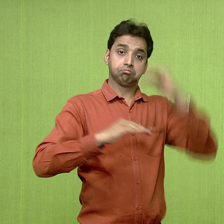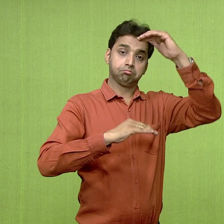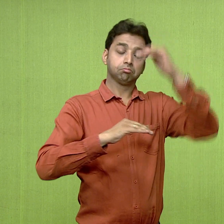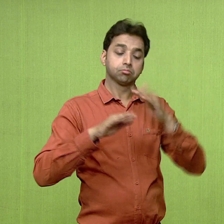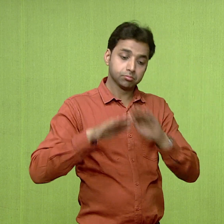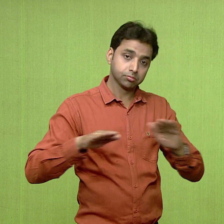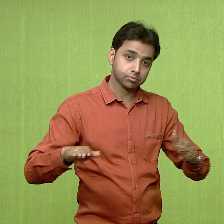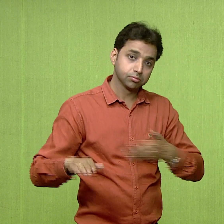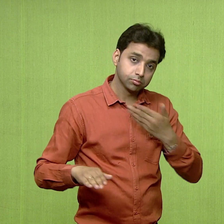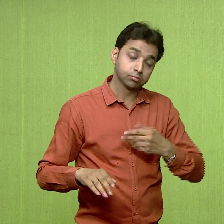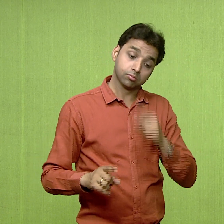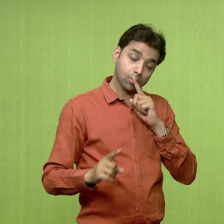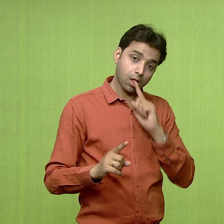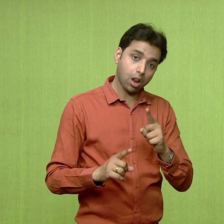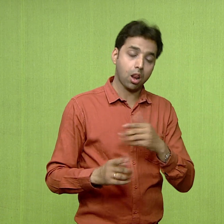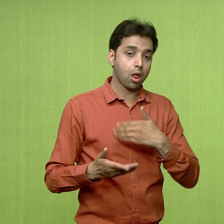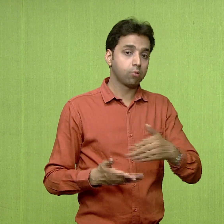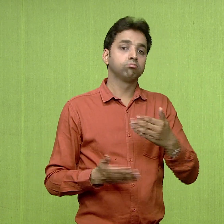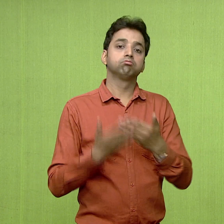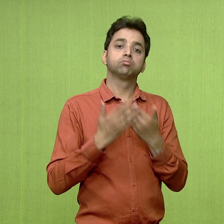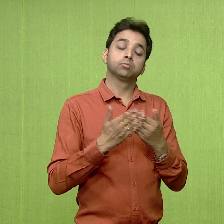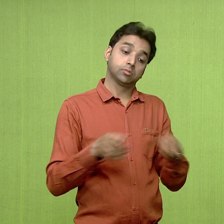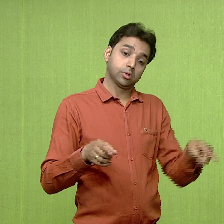were allowed to study at these colleges.